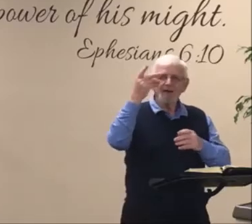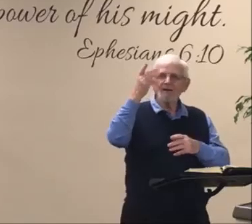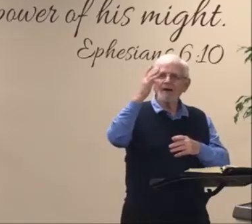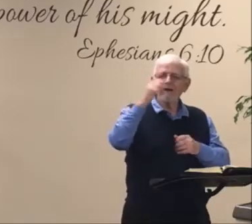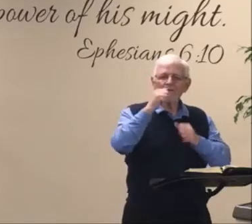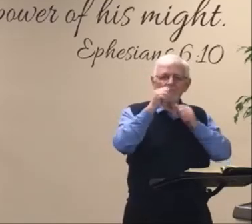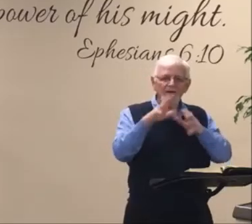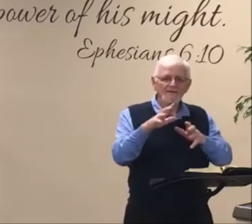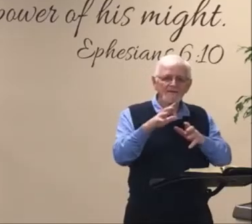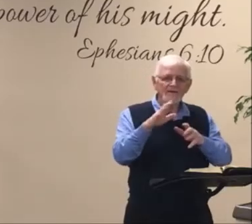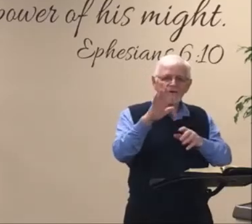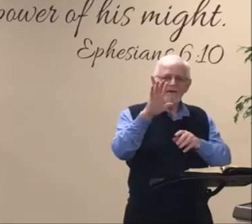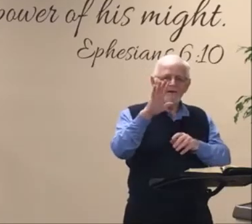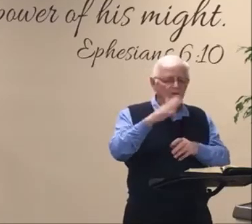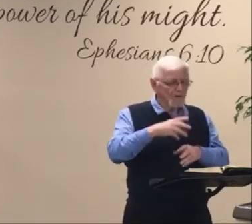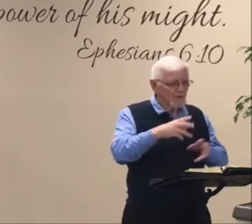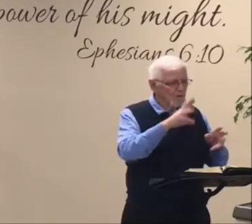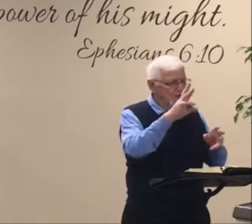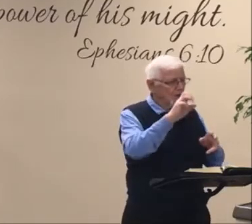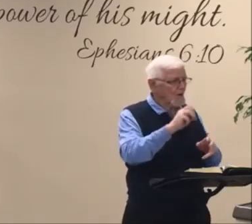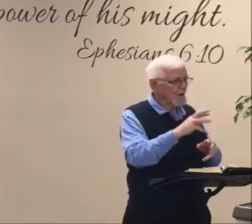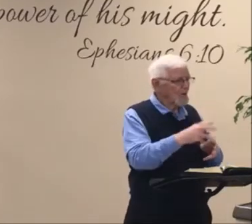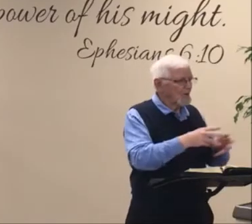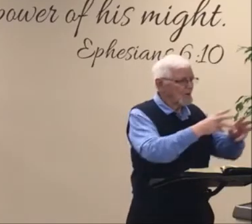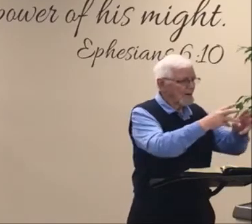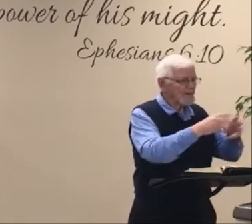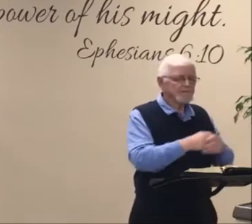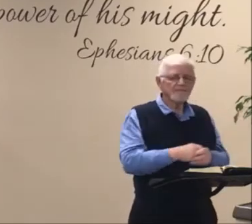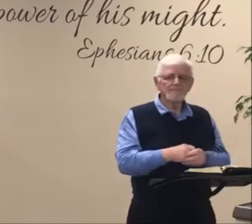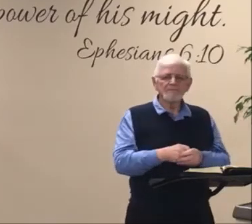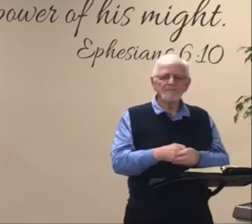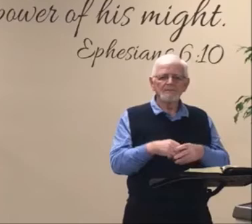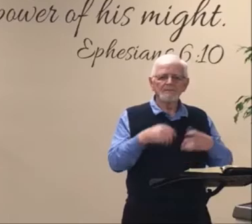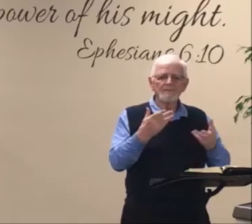own way as the evidence of a yielded life today.